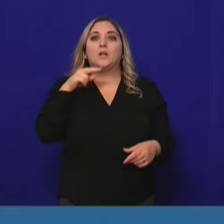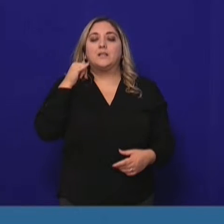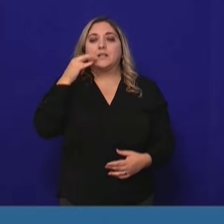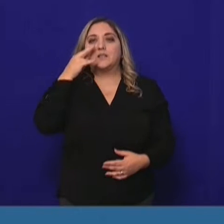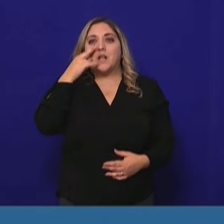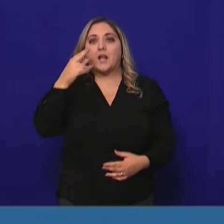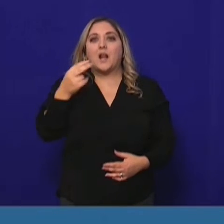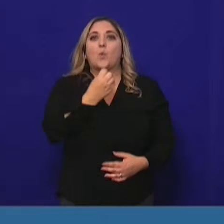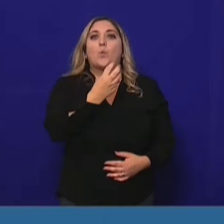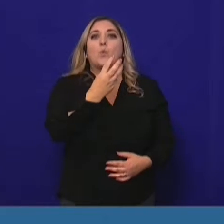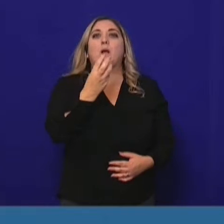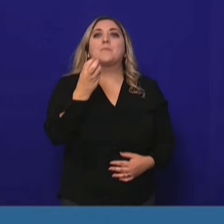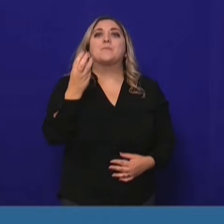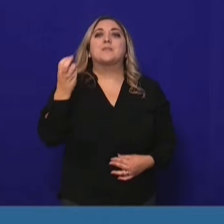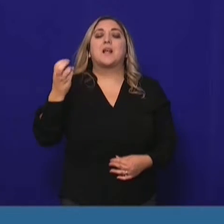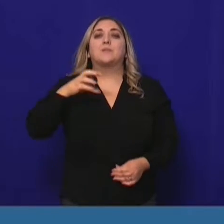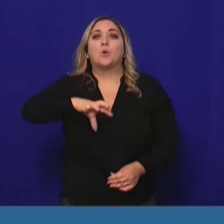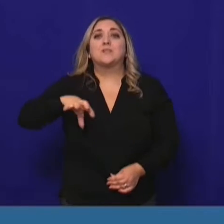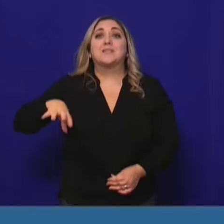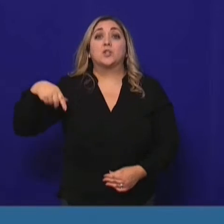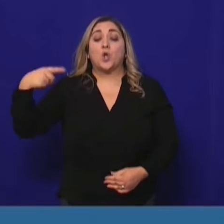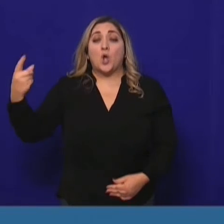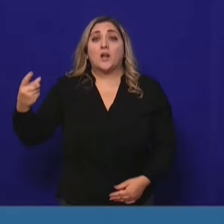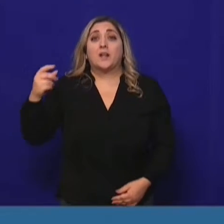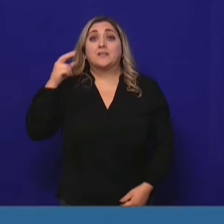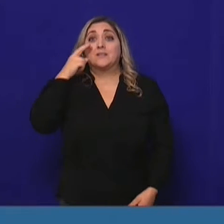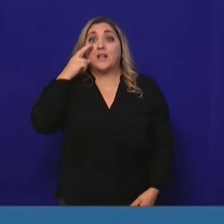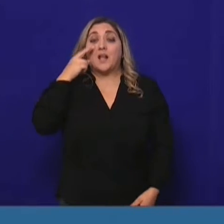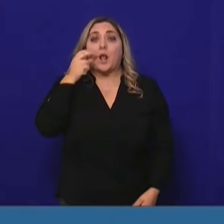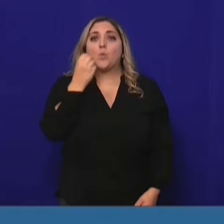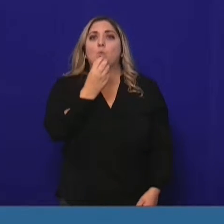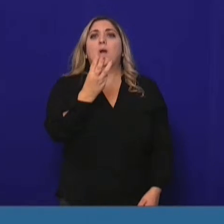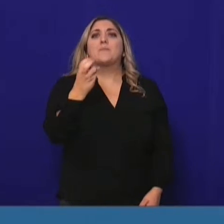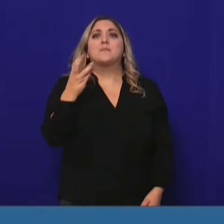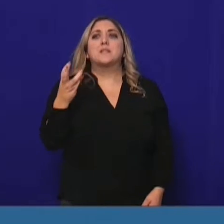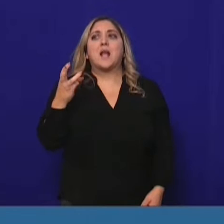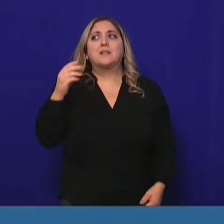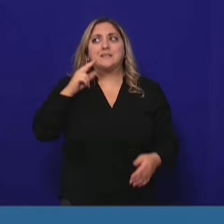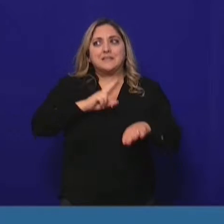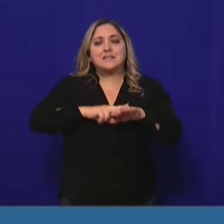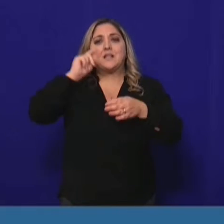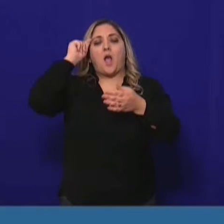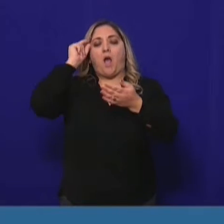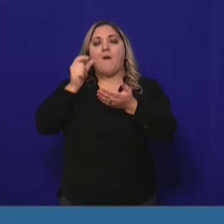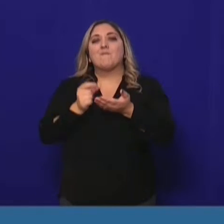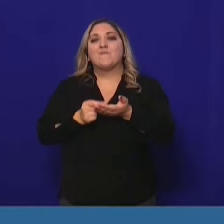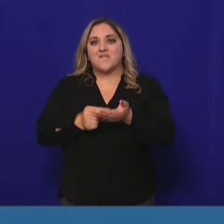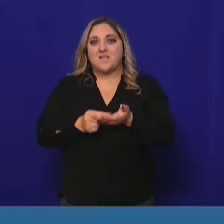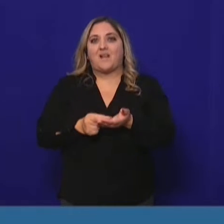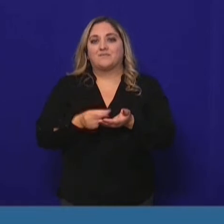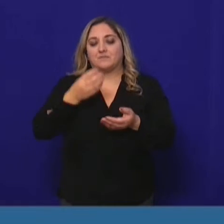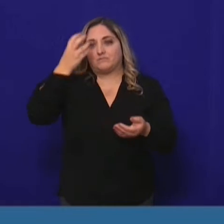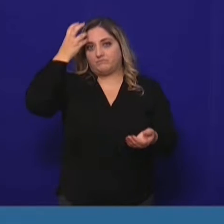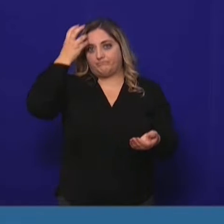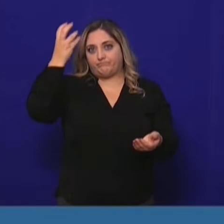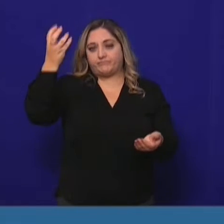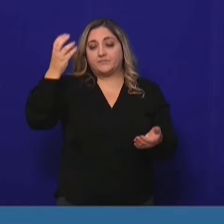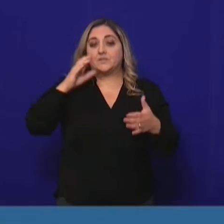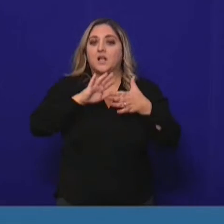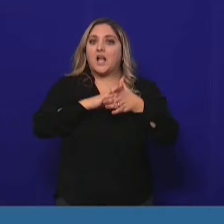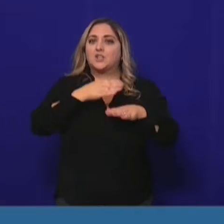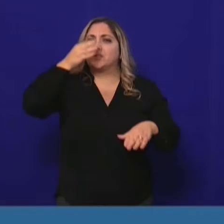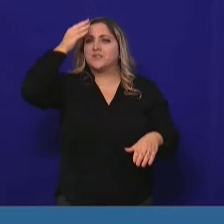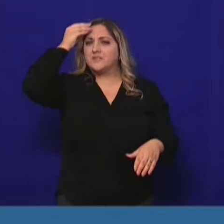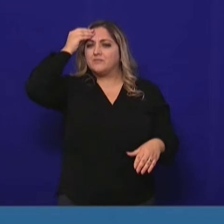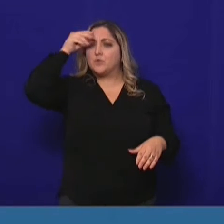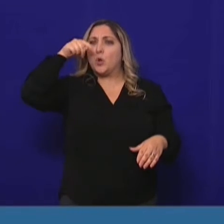lejn websites ta' pajjiżi oħrajn inħarsu lejn dawk il-websites li huma ta' awtoritajiet ta' gvern.